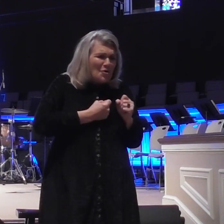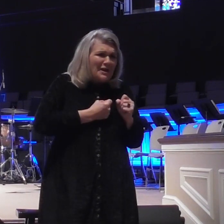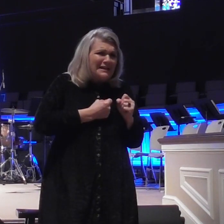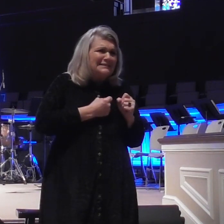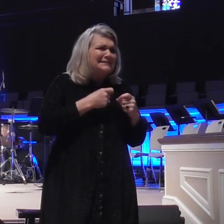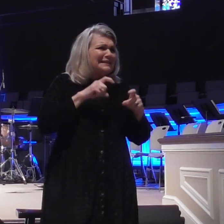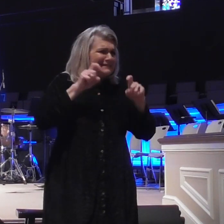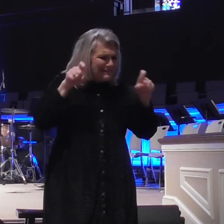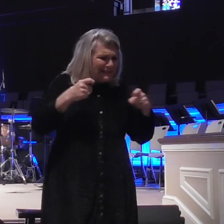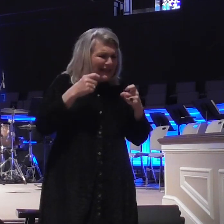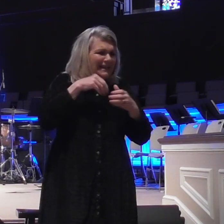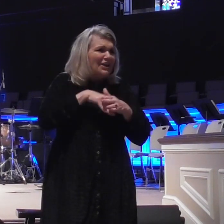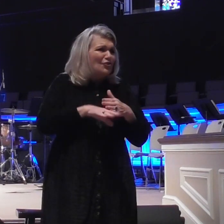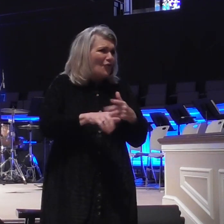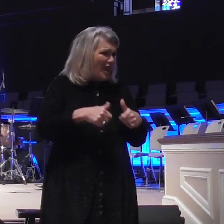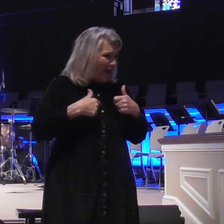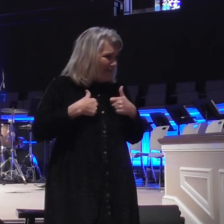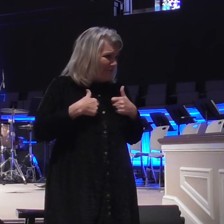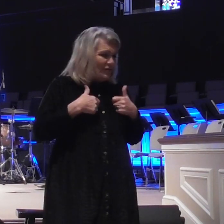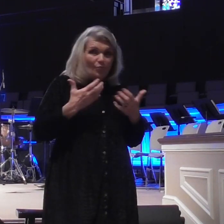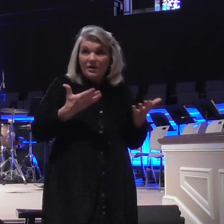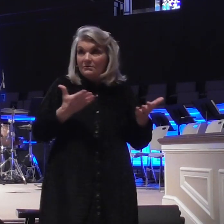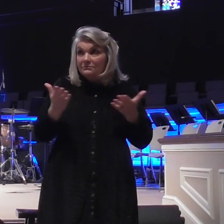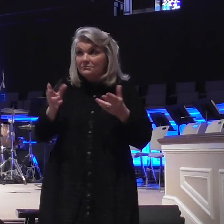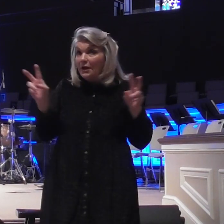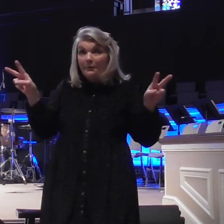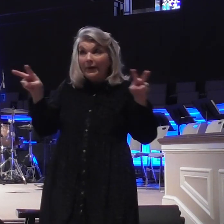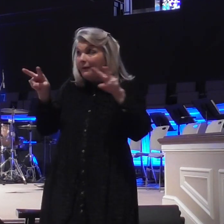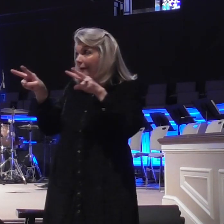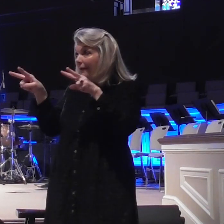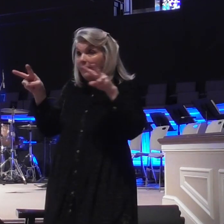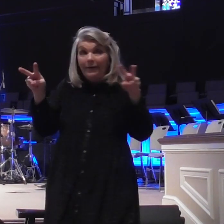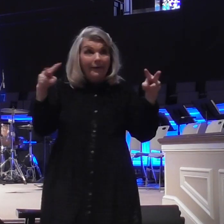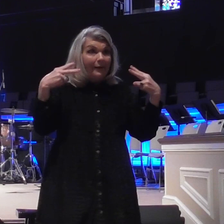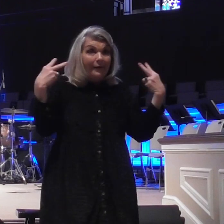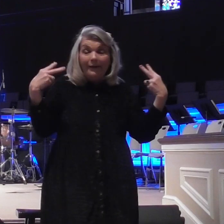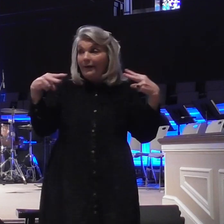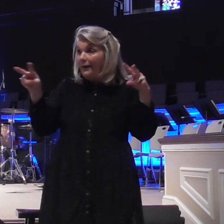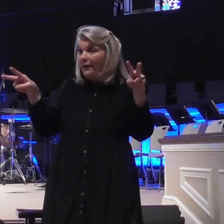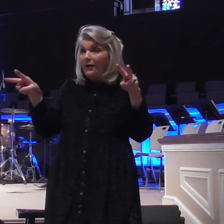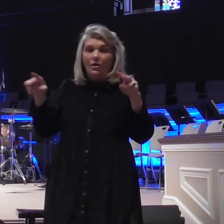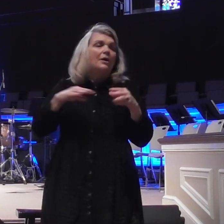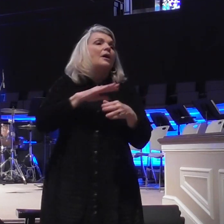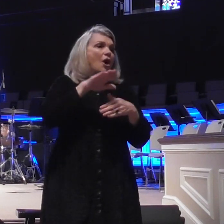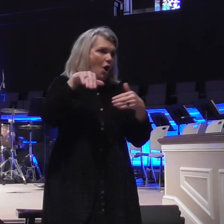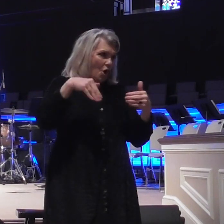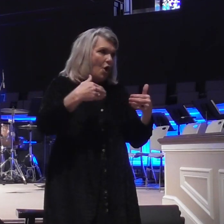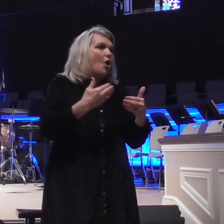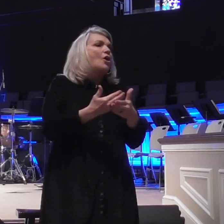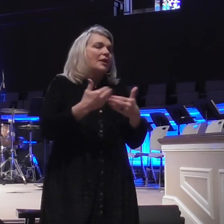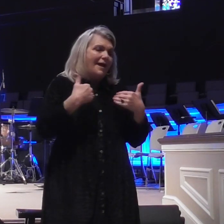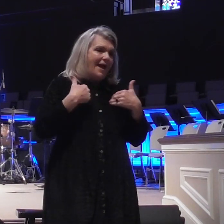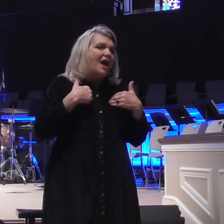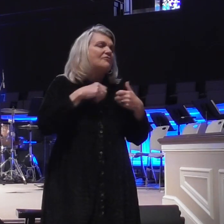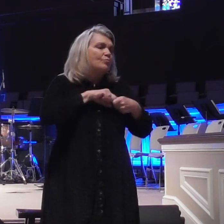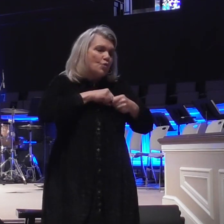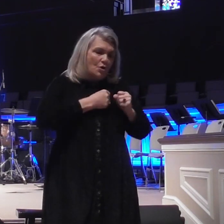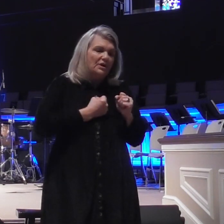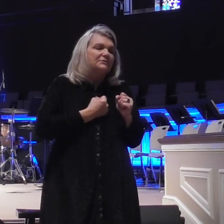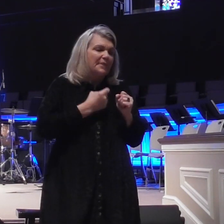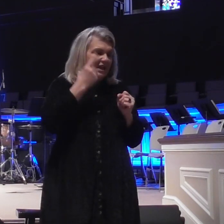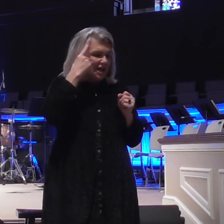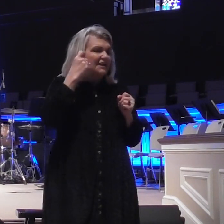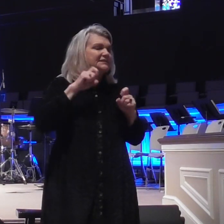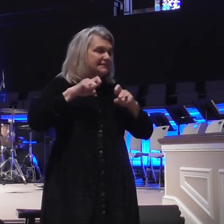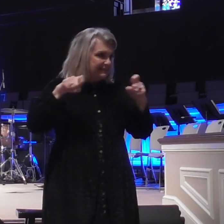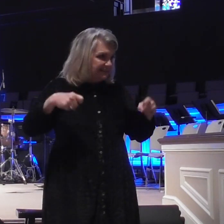sin? Right? So everybody look around. We're all in this thing together. We're all in the same broken boat together, and